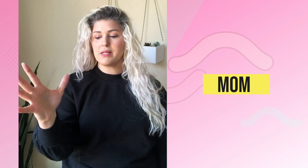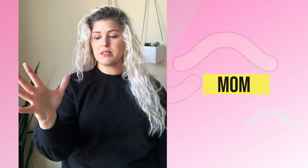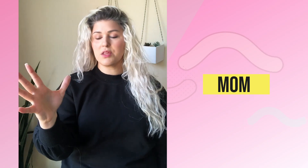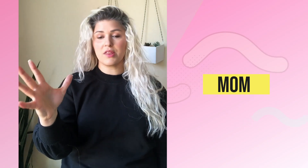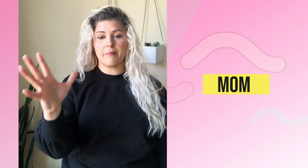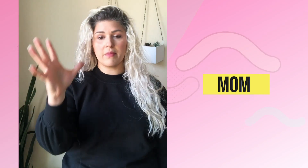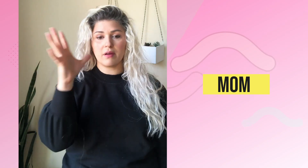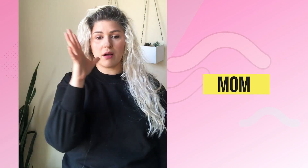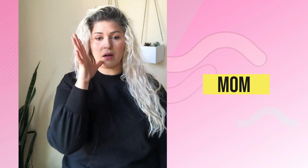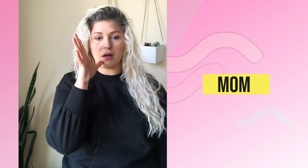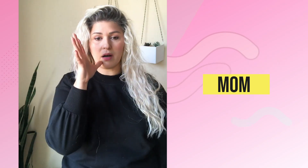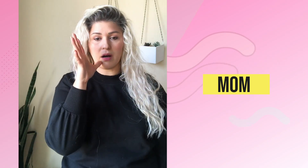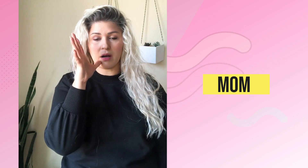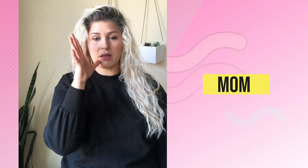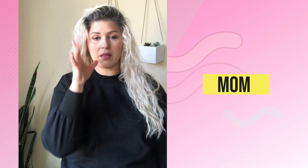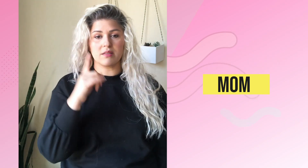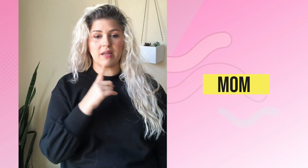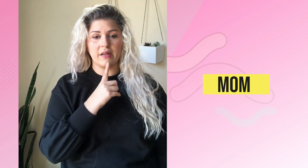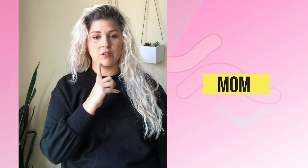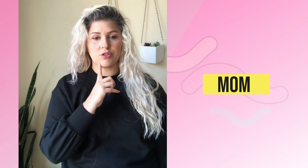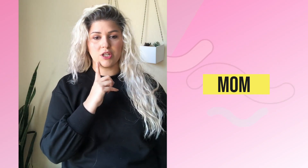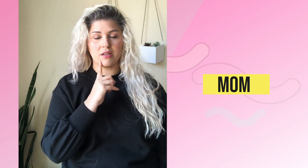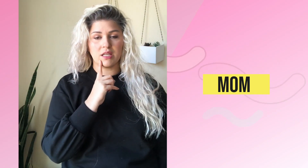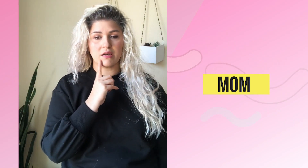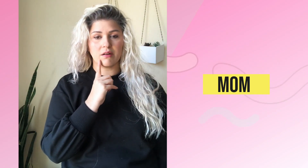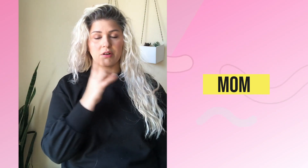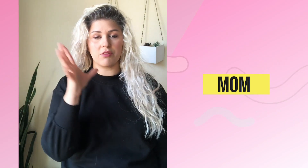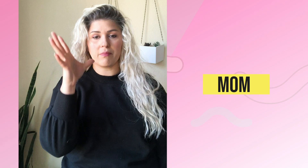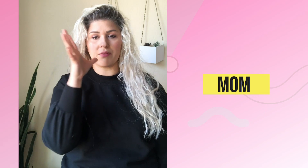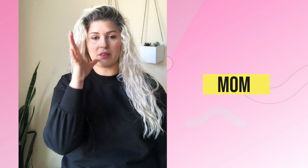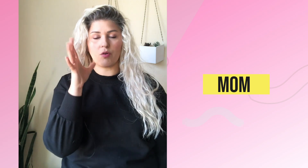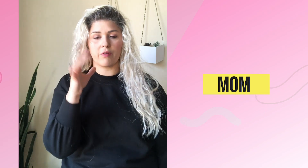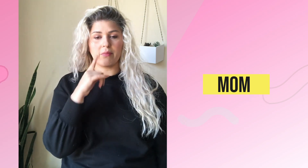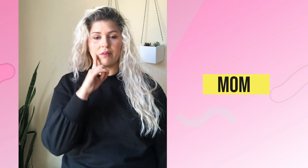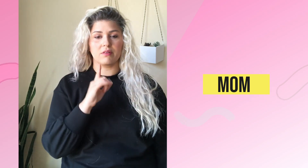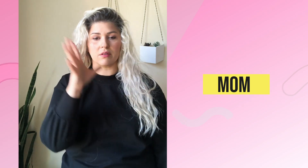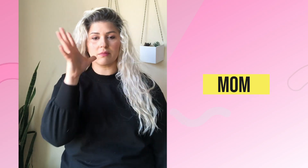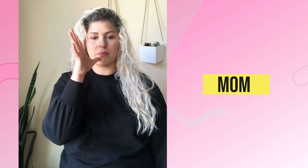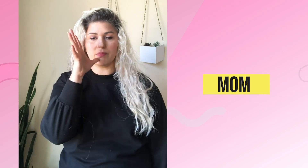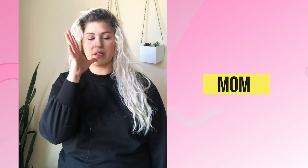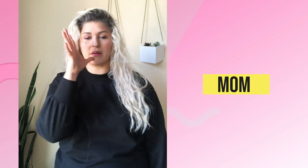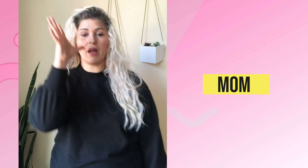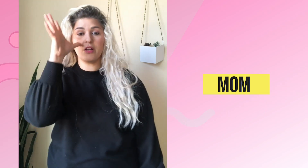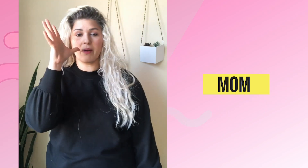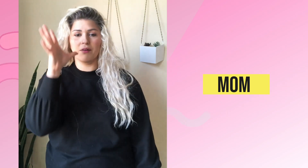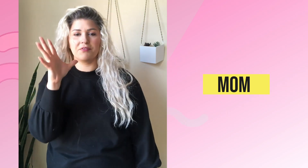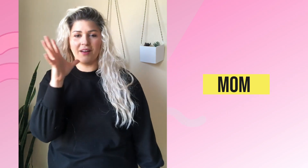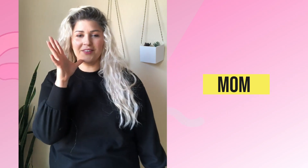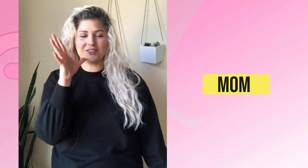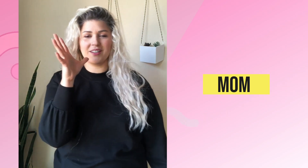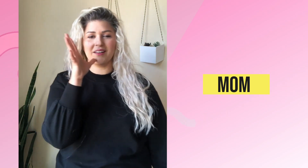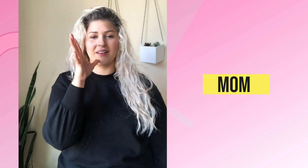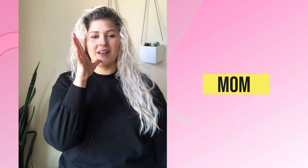you place the thumb on the side of your chin here underneath your mouth, like the corner of your mouth. Boom, right here. Not on your